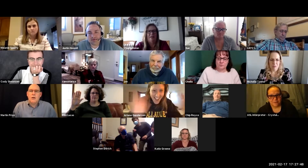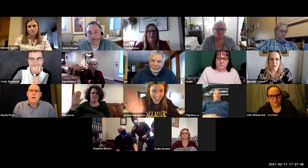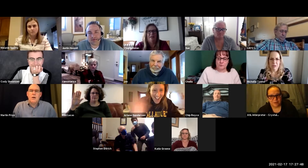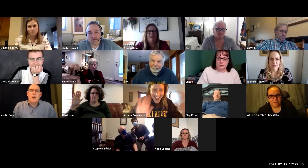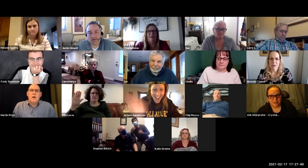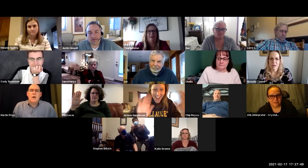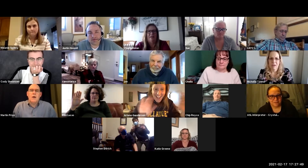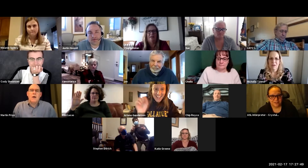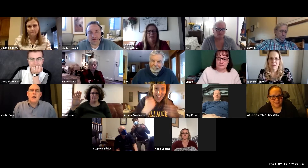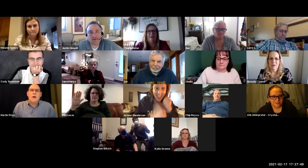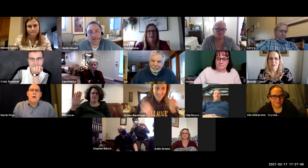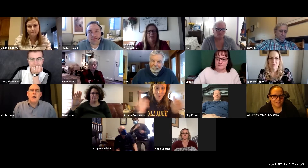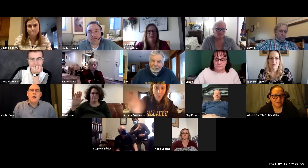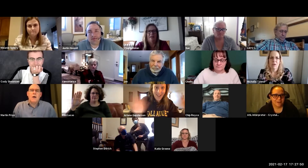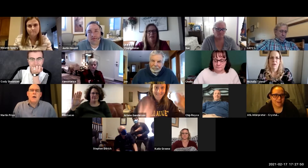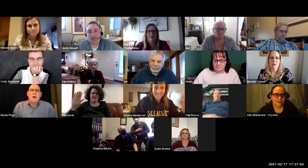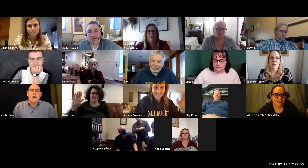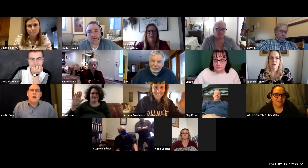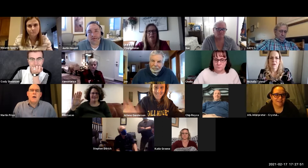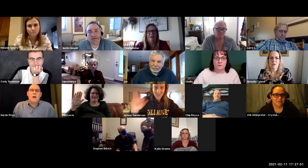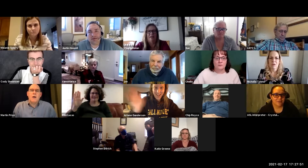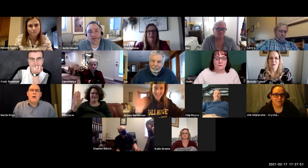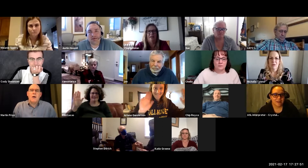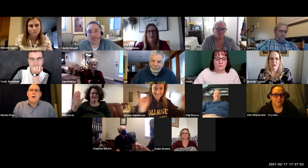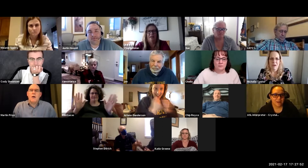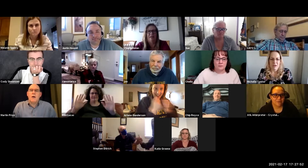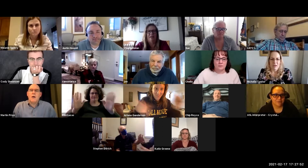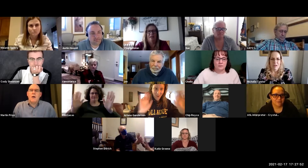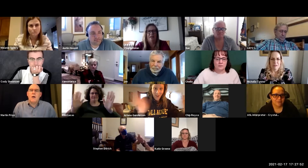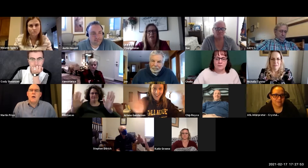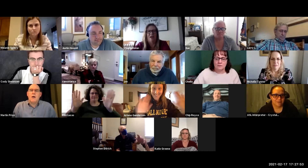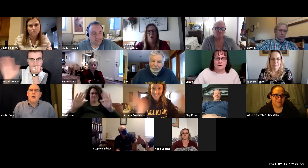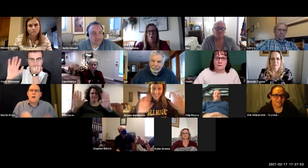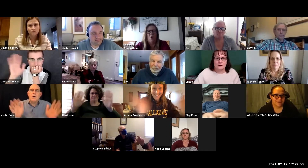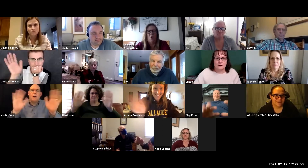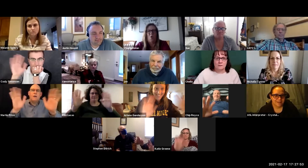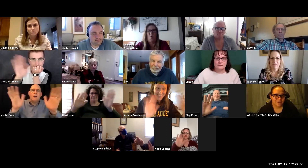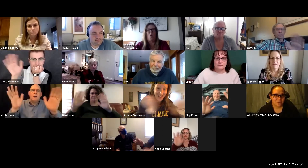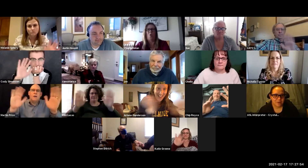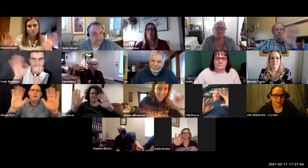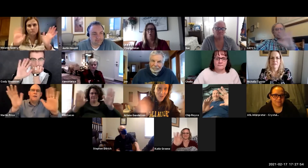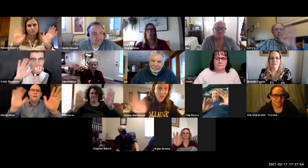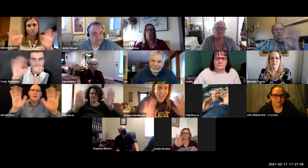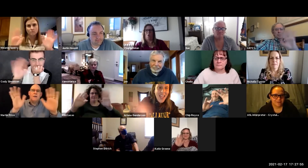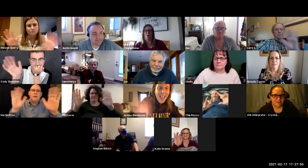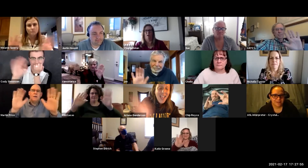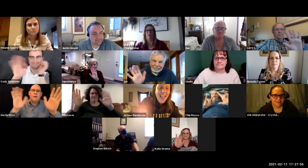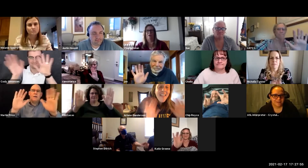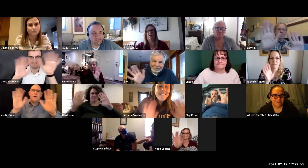Yeah, everyone's waving. Hi, Stephen. Hi. So if everybody can wave, can everybody wave?